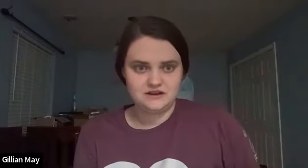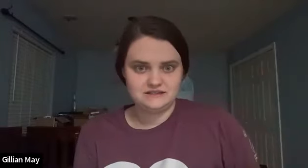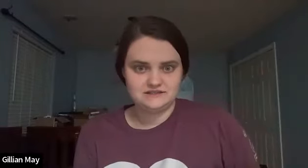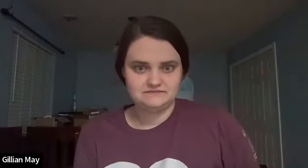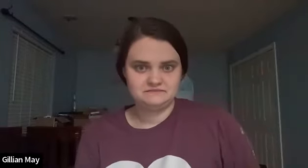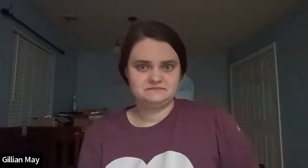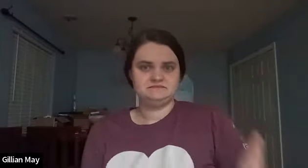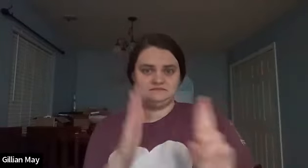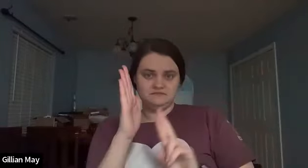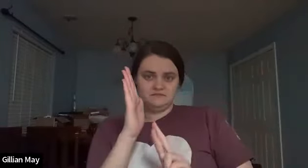Astronaut.